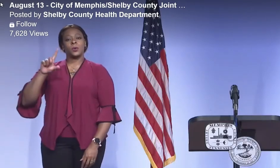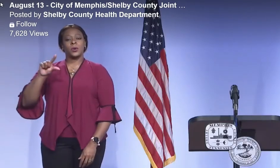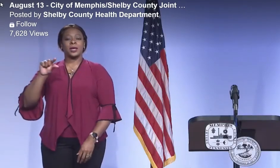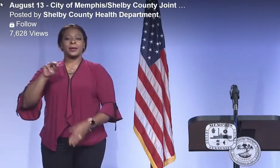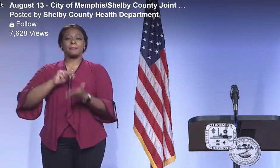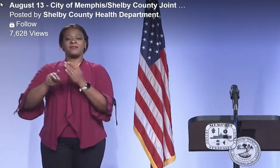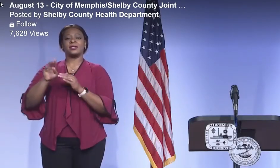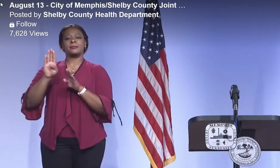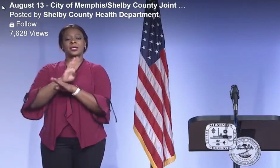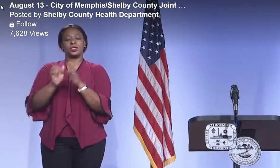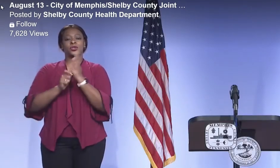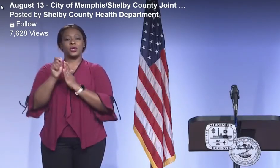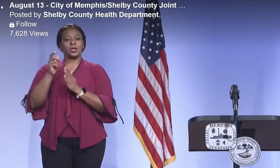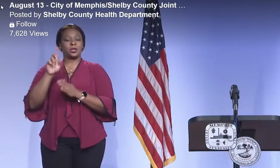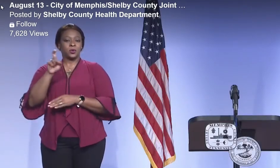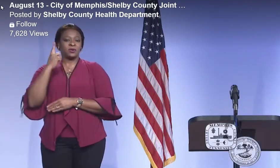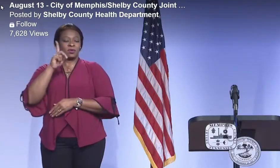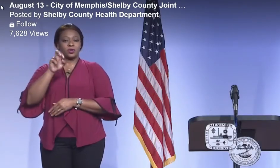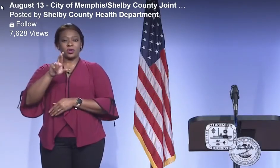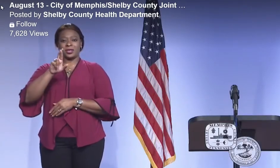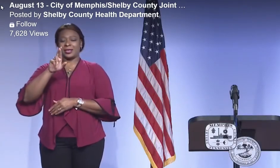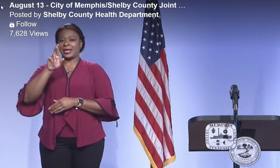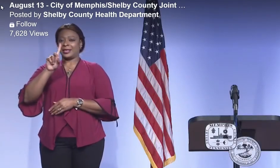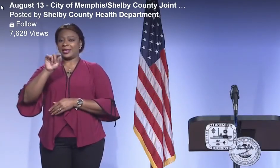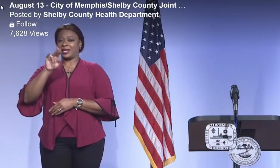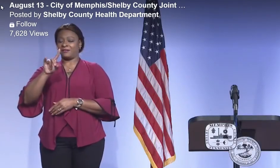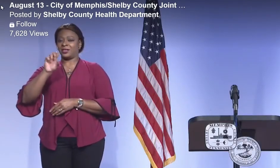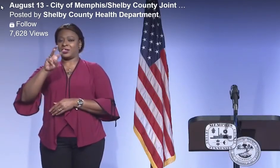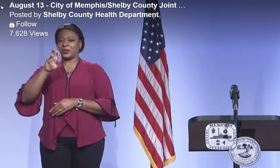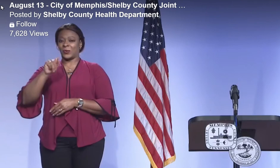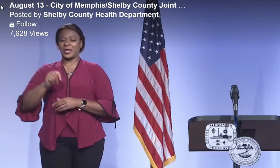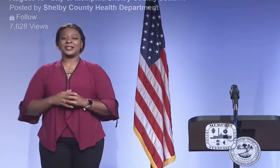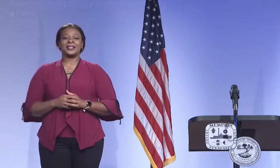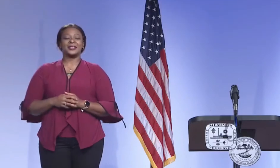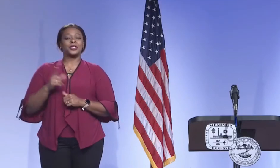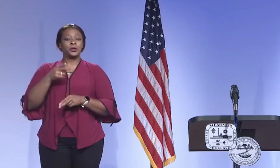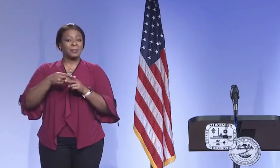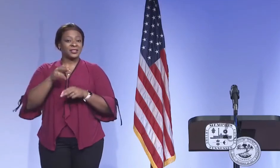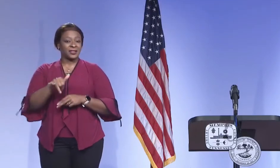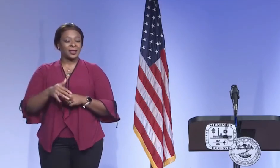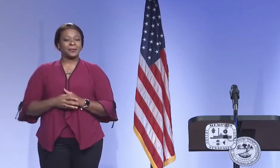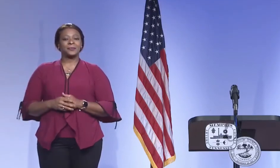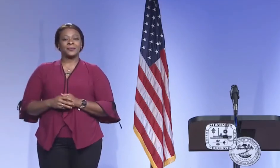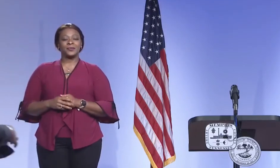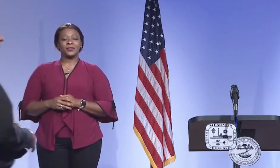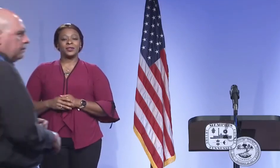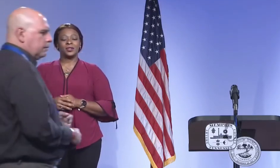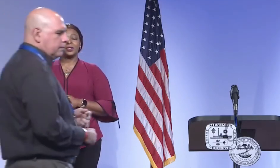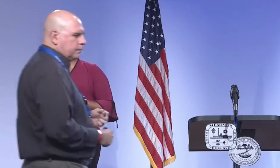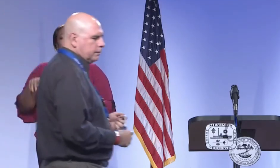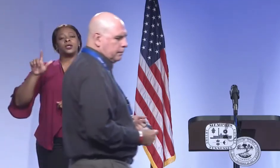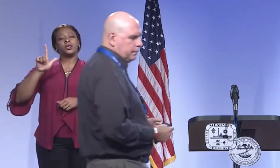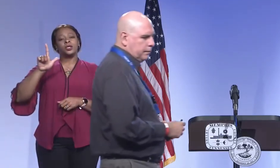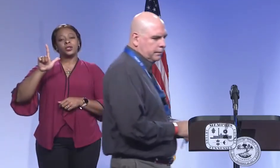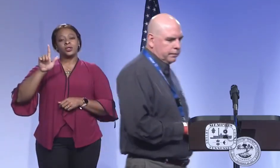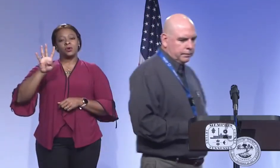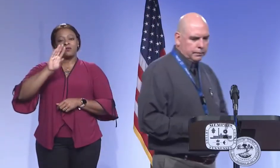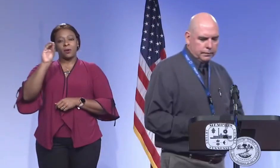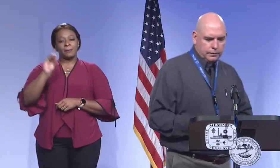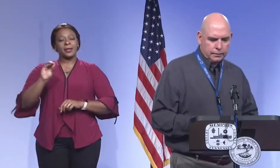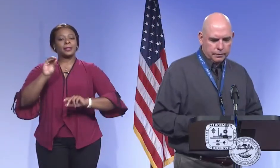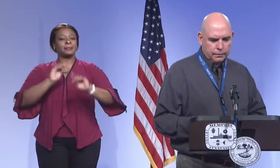Hi, this question is for David Sweat. You had said that 24% of the people residing in Shelby County have